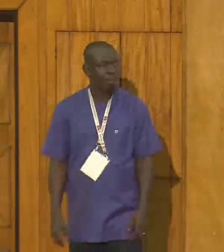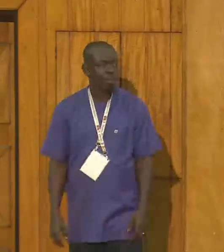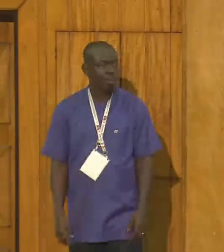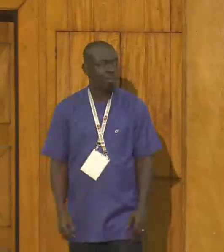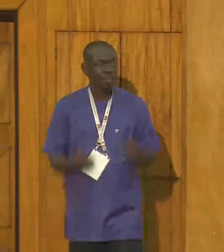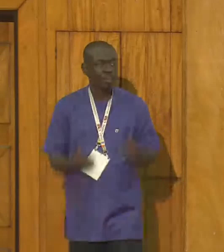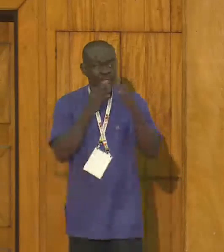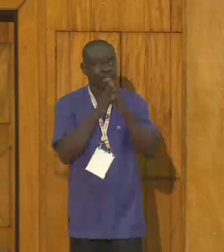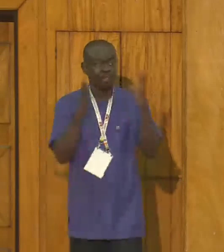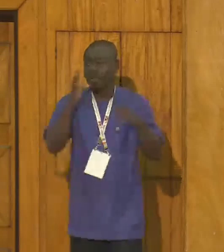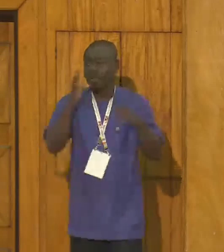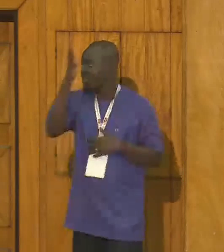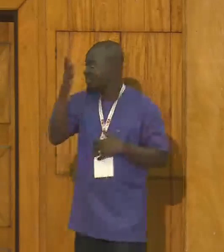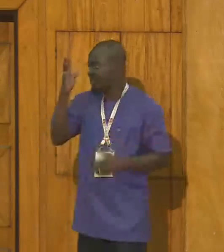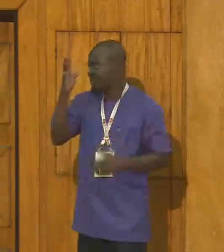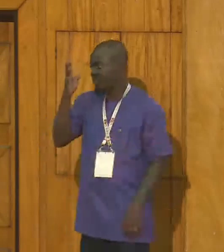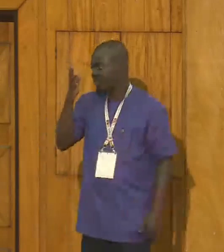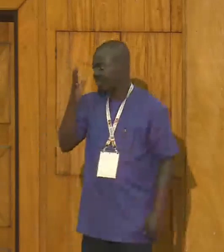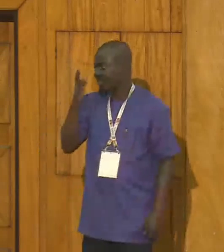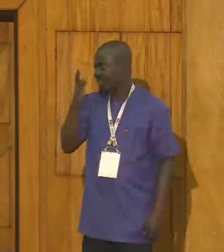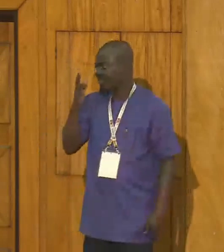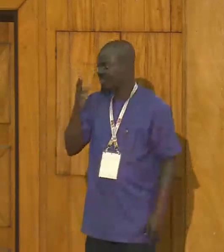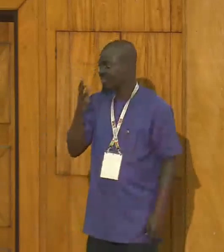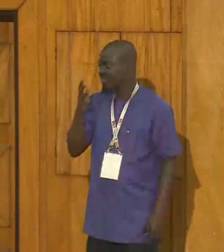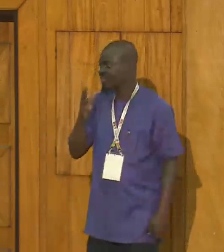Thank you so much. I think we can do better at